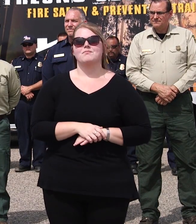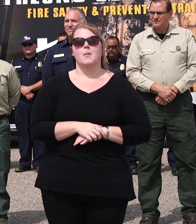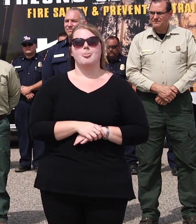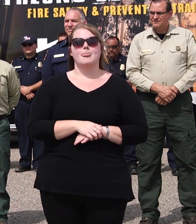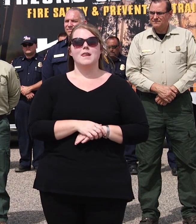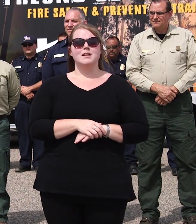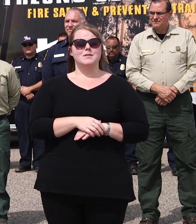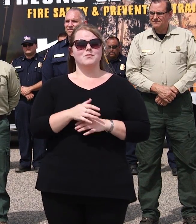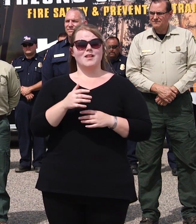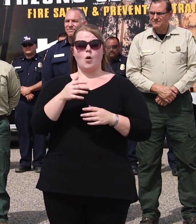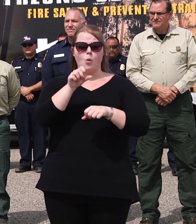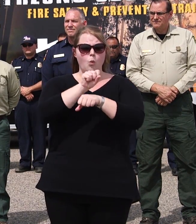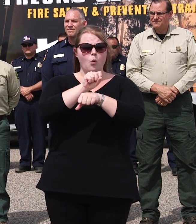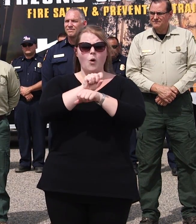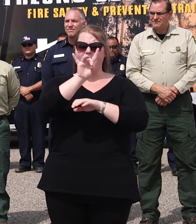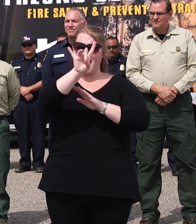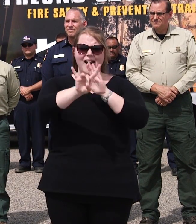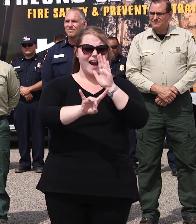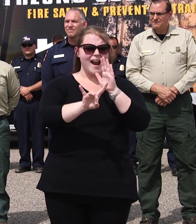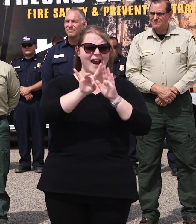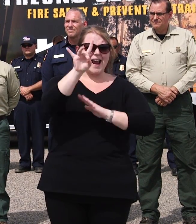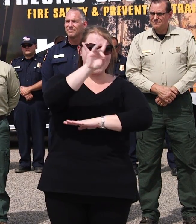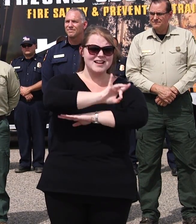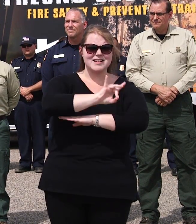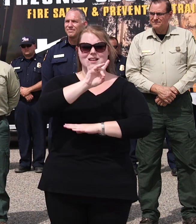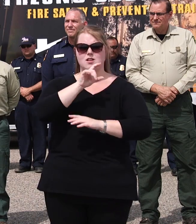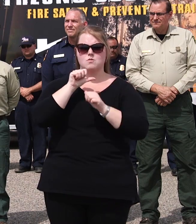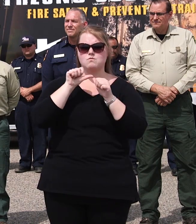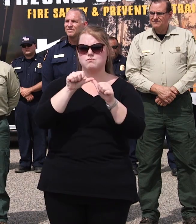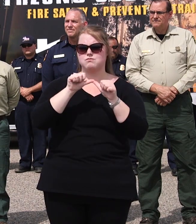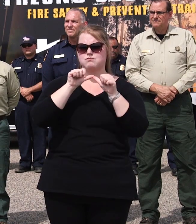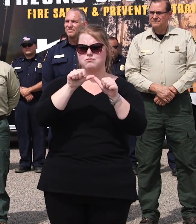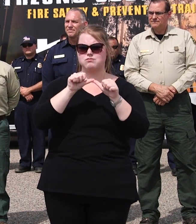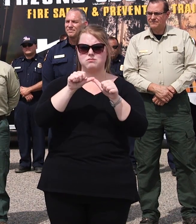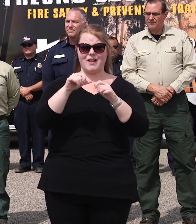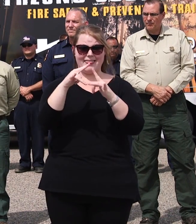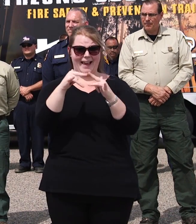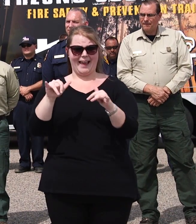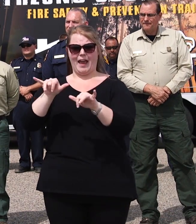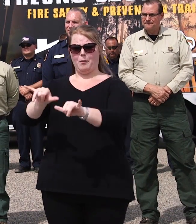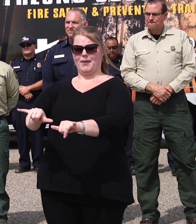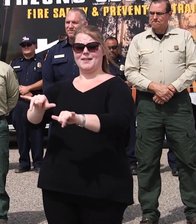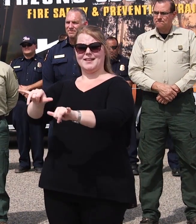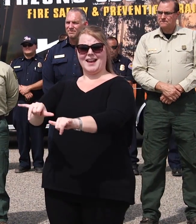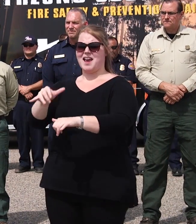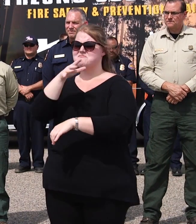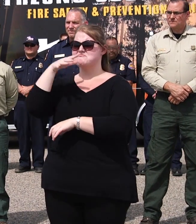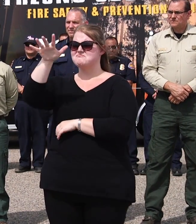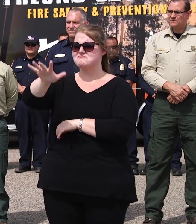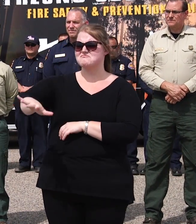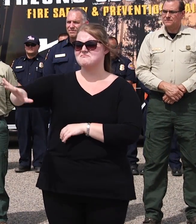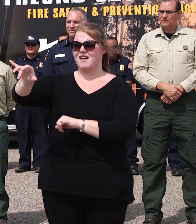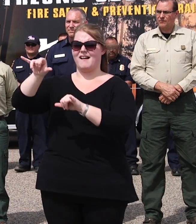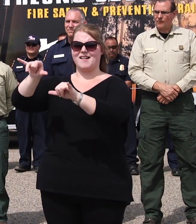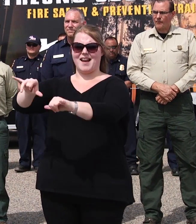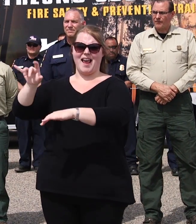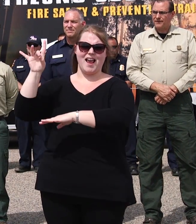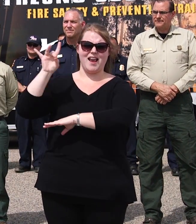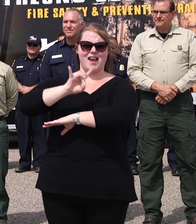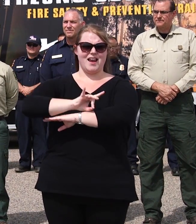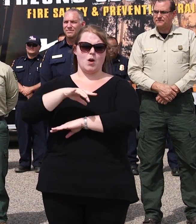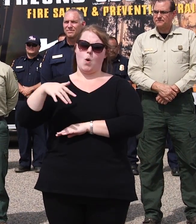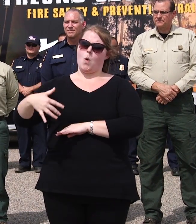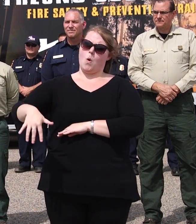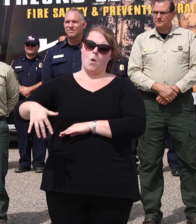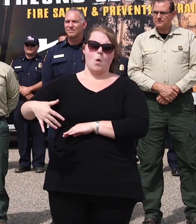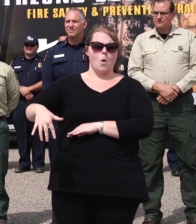project work 8 straight days. They camp out in these rural, rustic conditions out in remote areas, and they buck dead